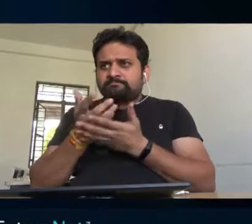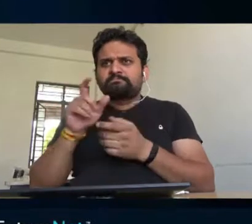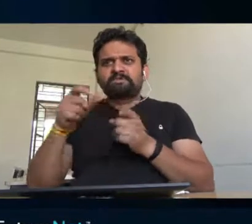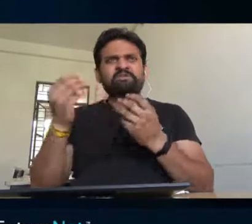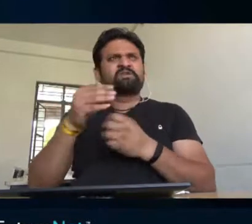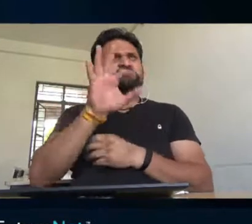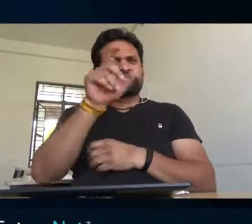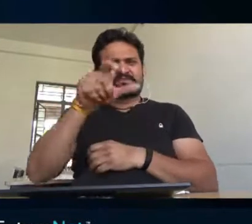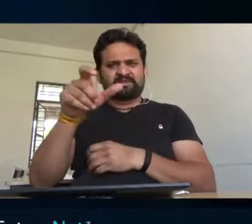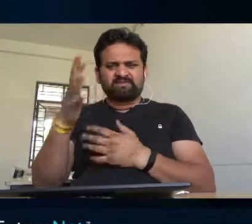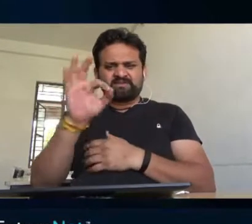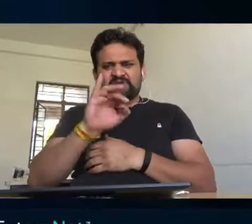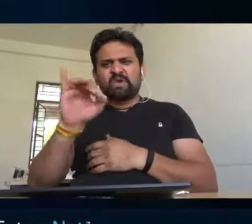man,